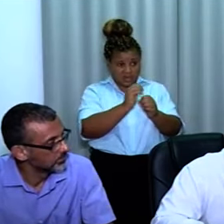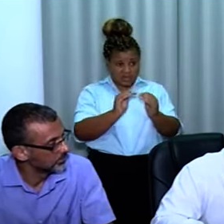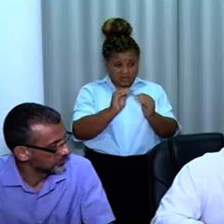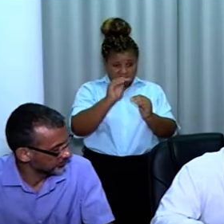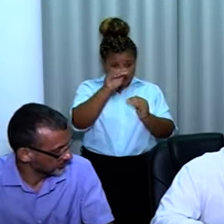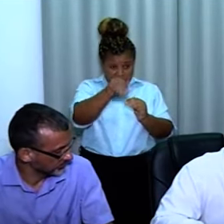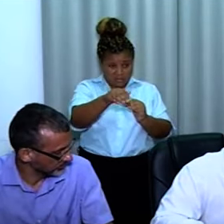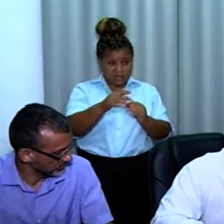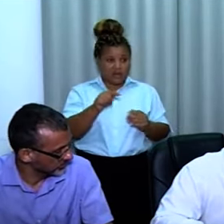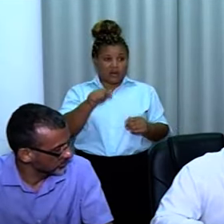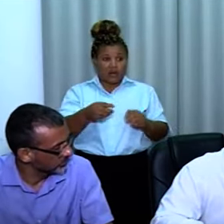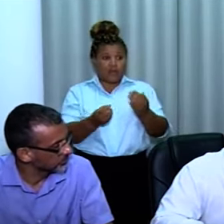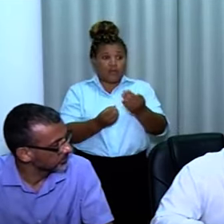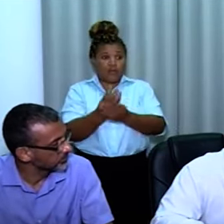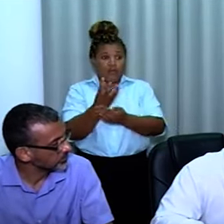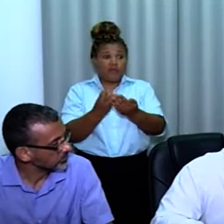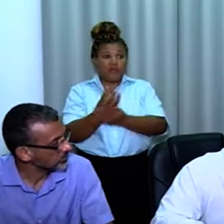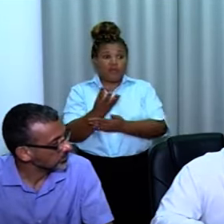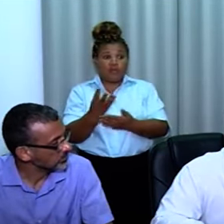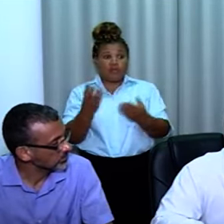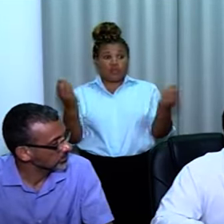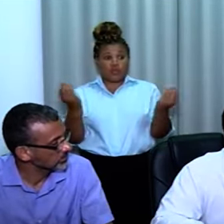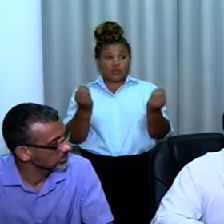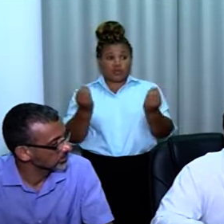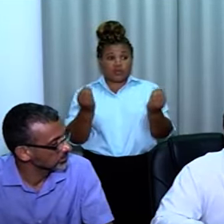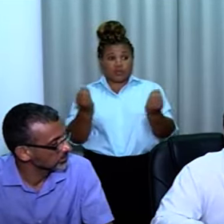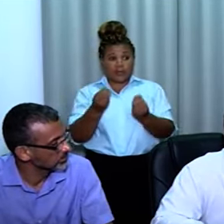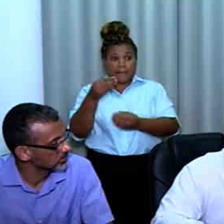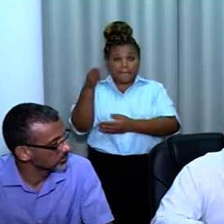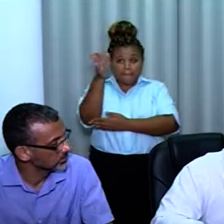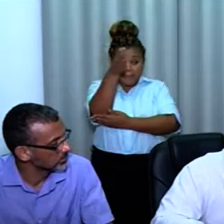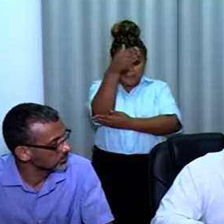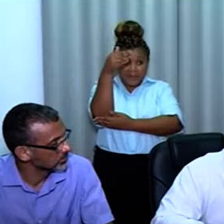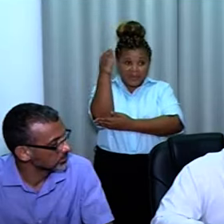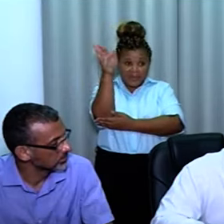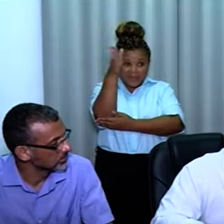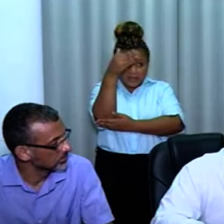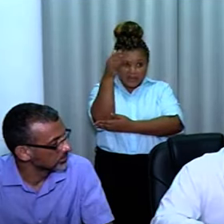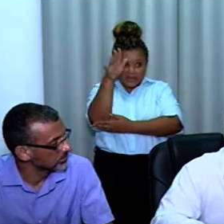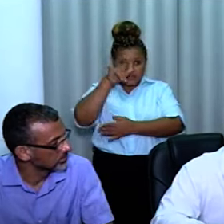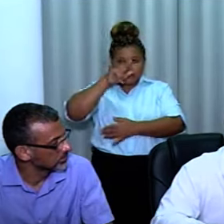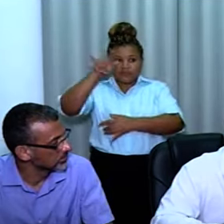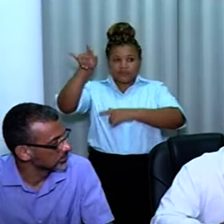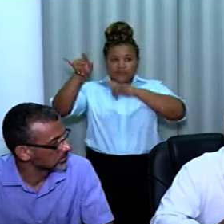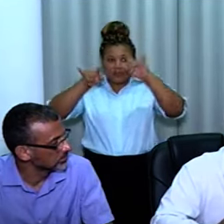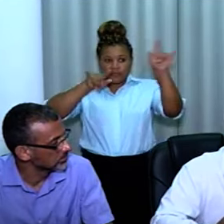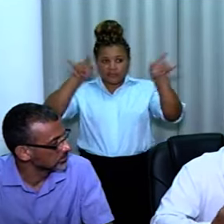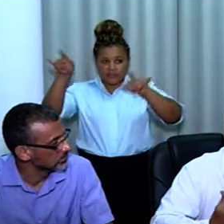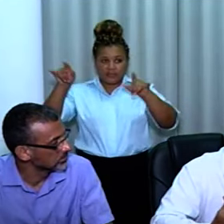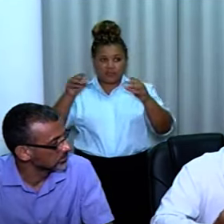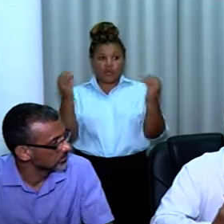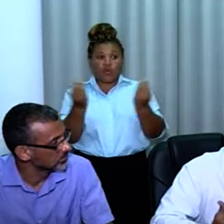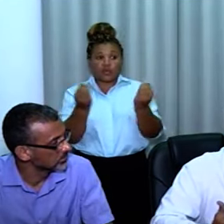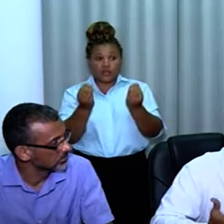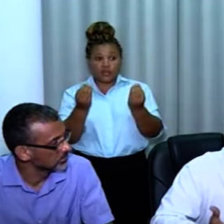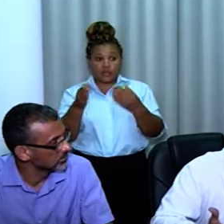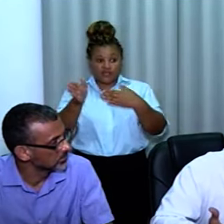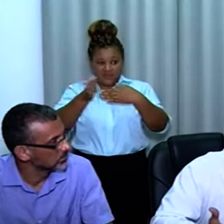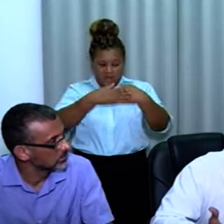afternoon that will define additional measures that will be put in place to as